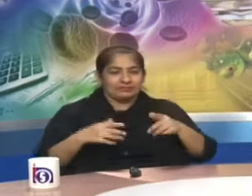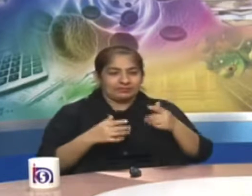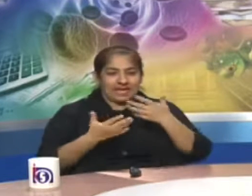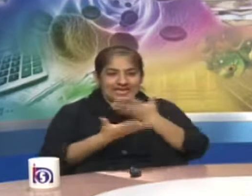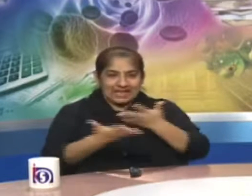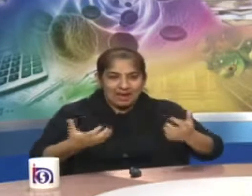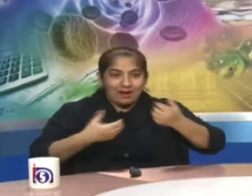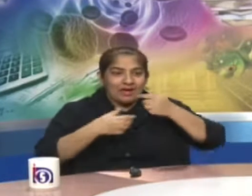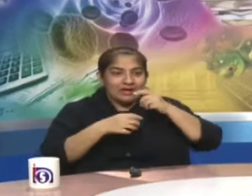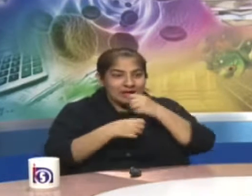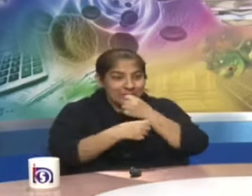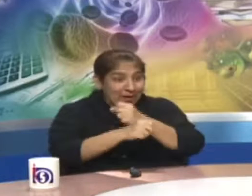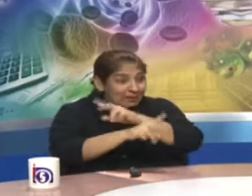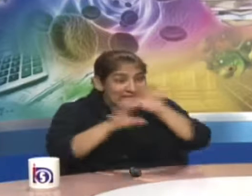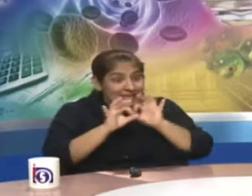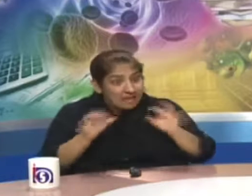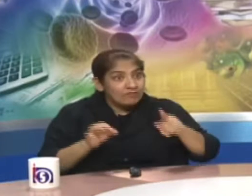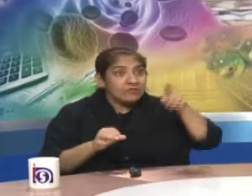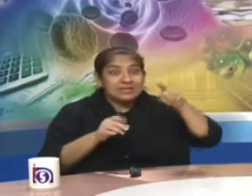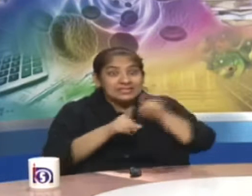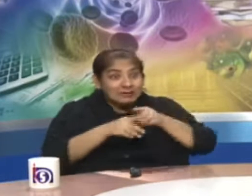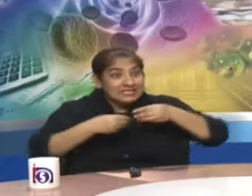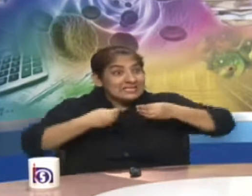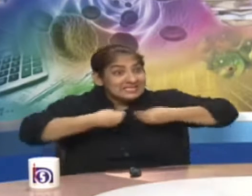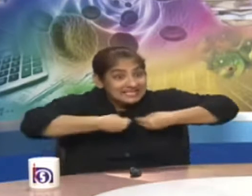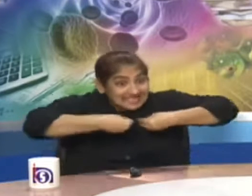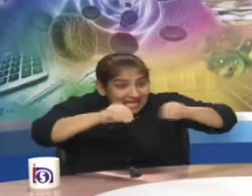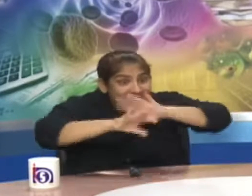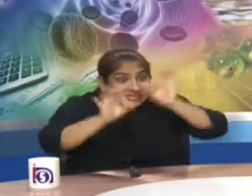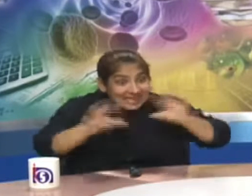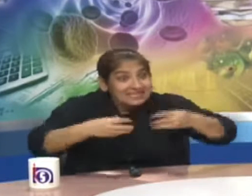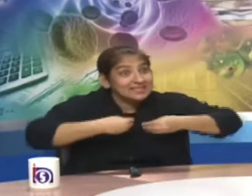settlement for a shorter period.